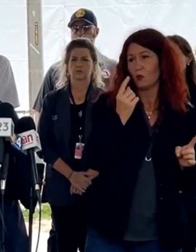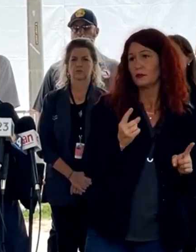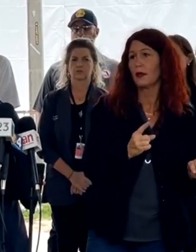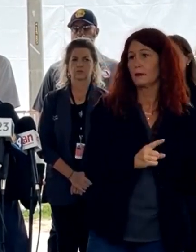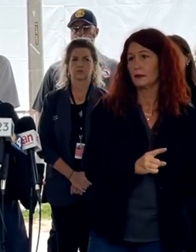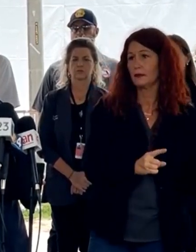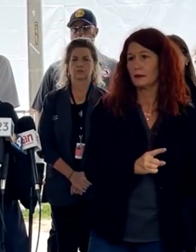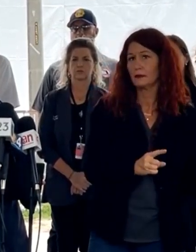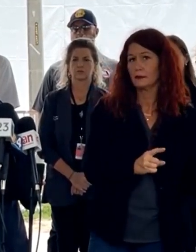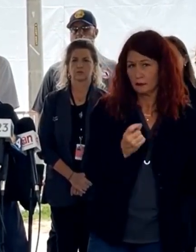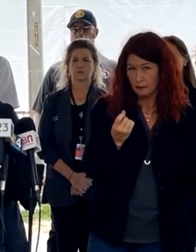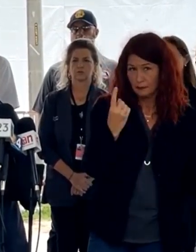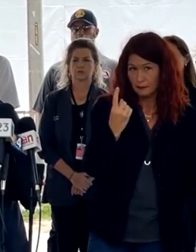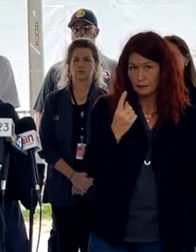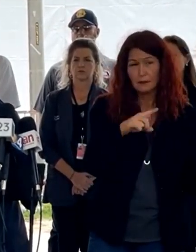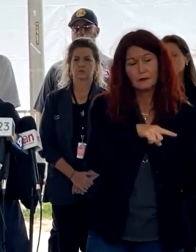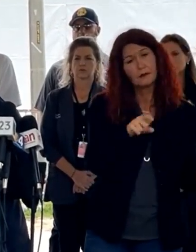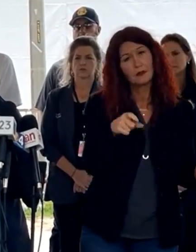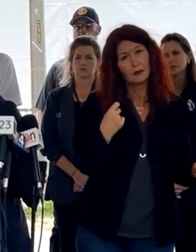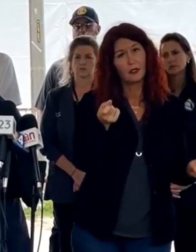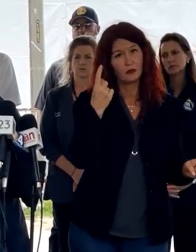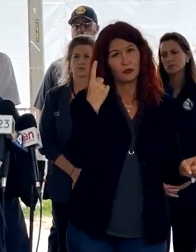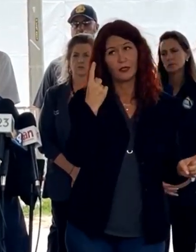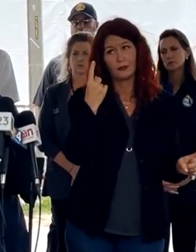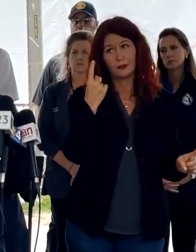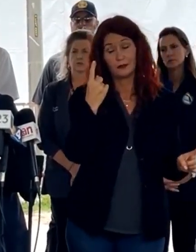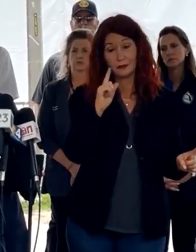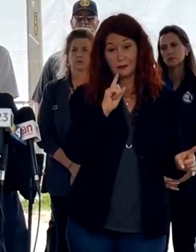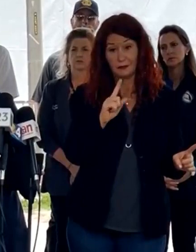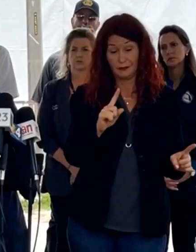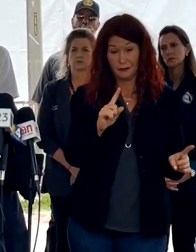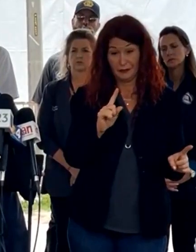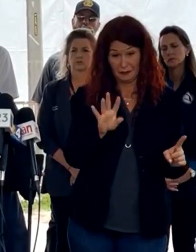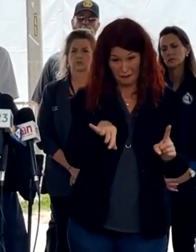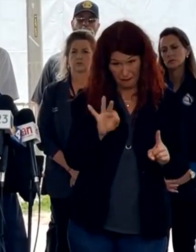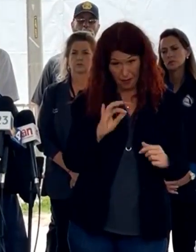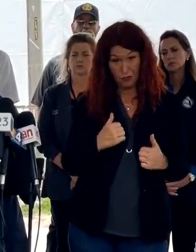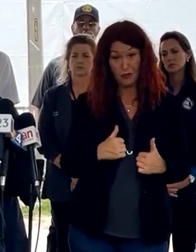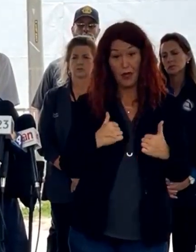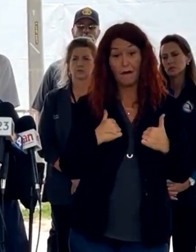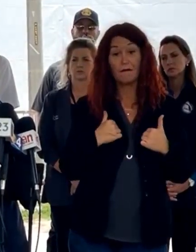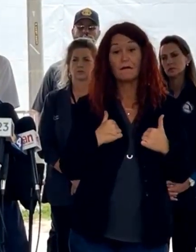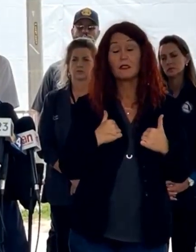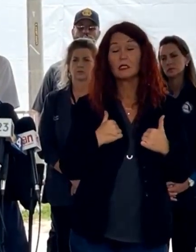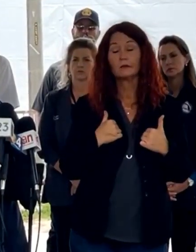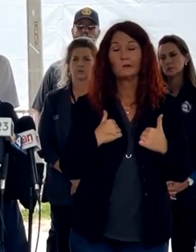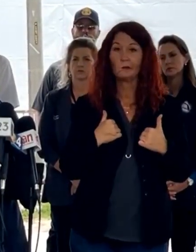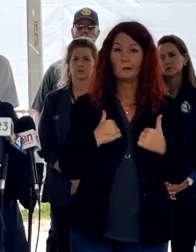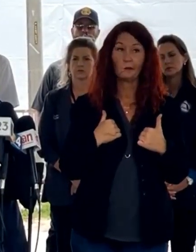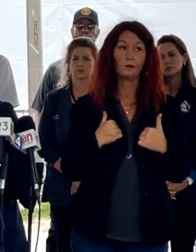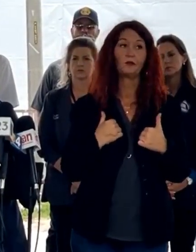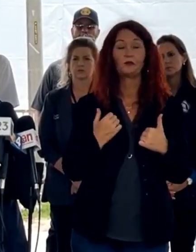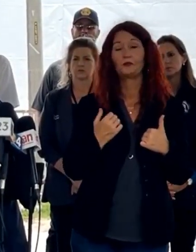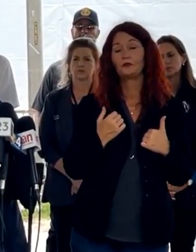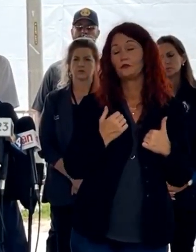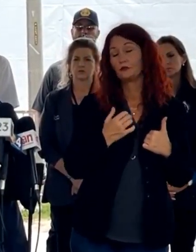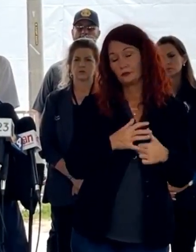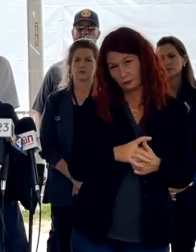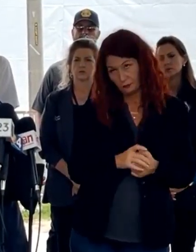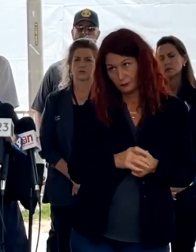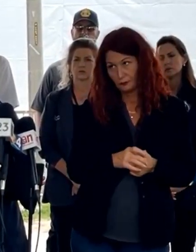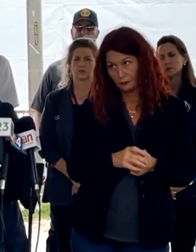understand that the news of their loved ones may be tragic loss. And they, as